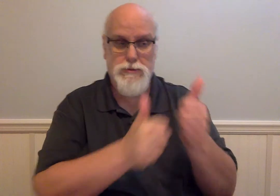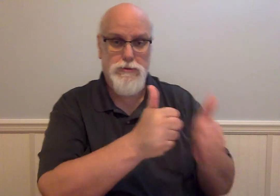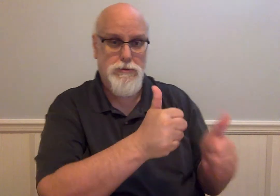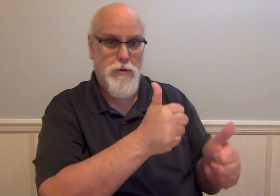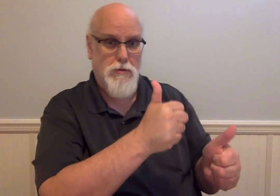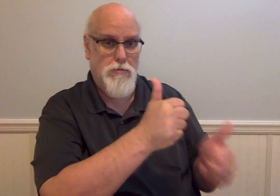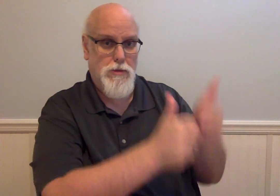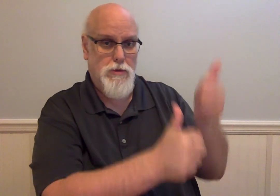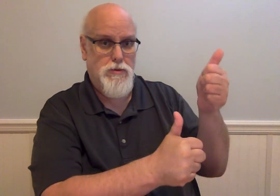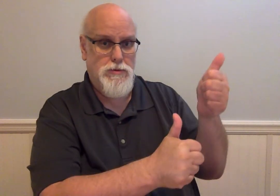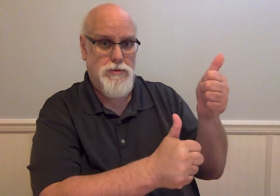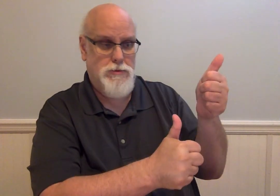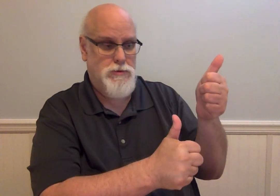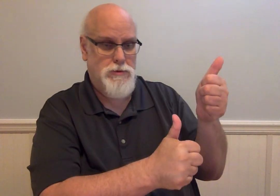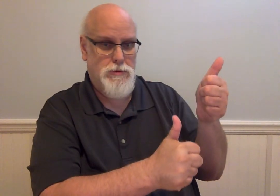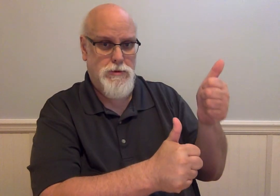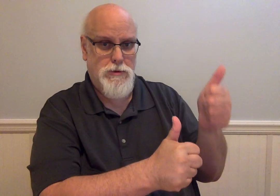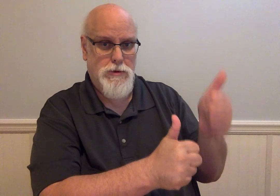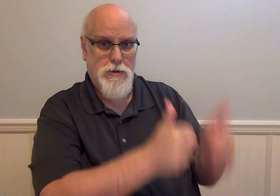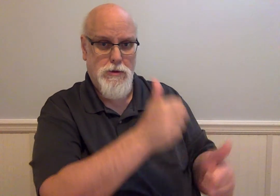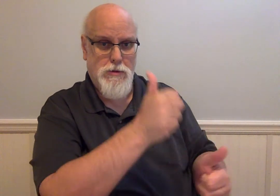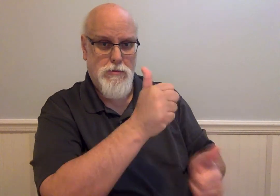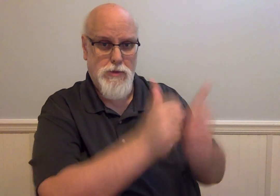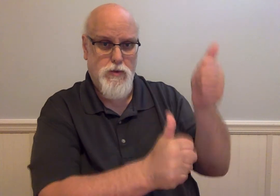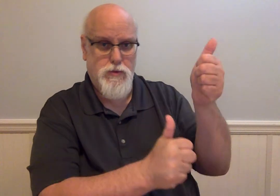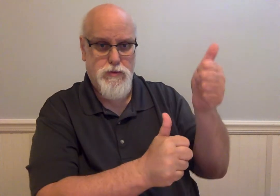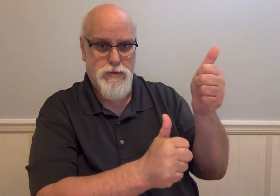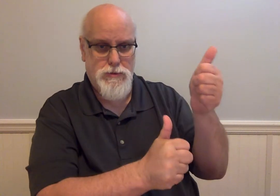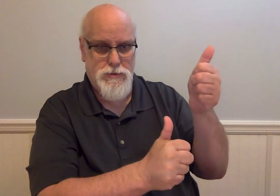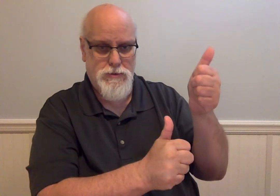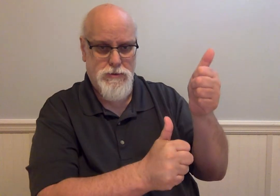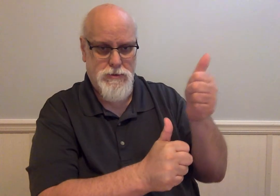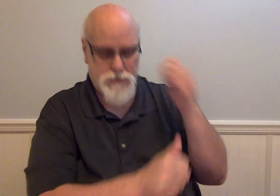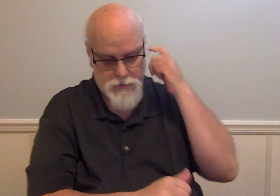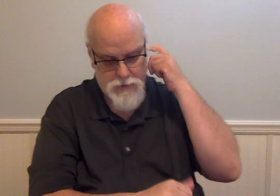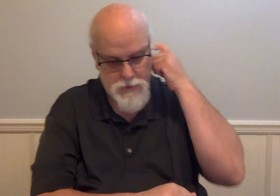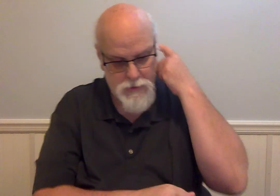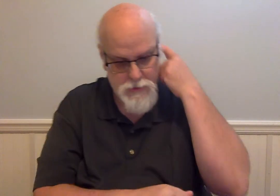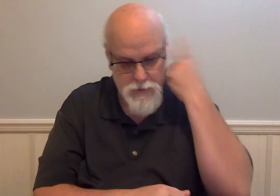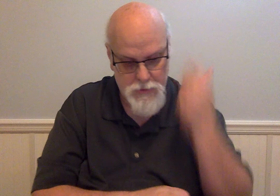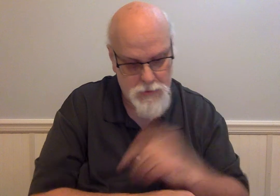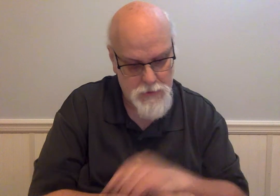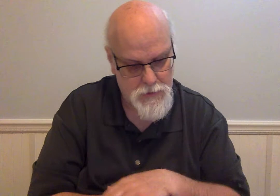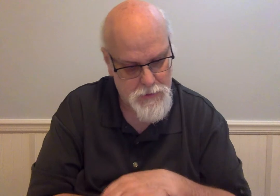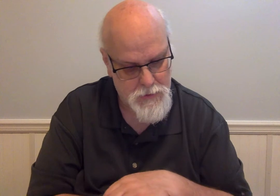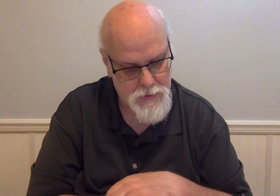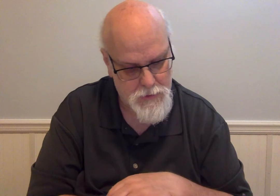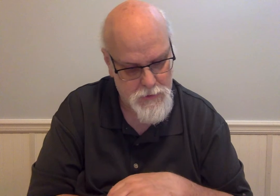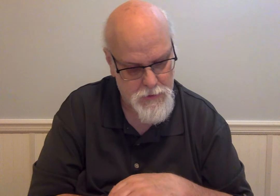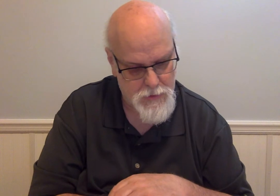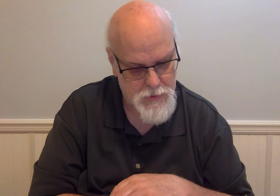Most, it's your 2 10 hands and your dominant hand brushes up against your non-dominant hand that doesn't